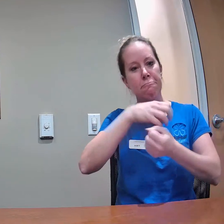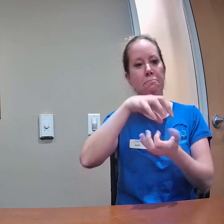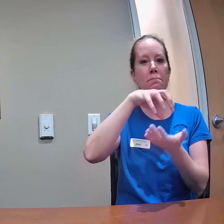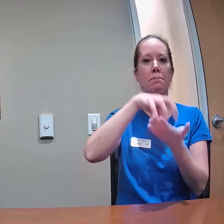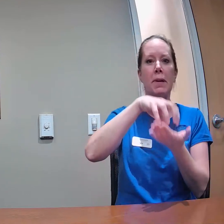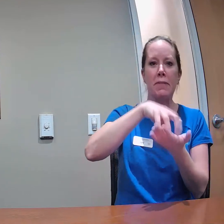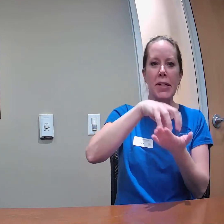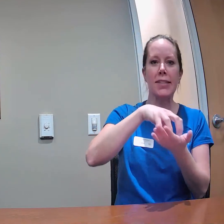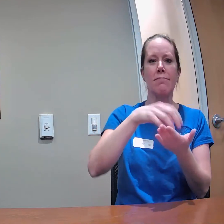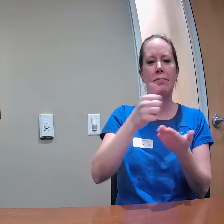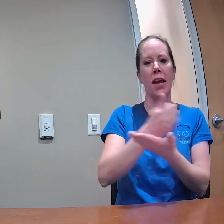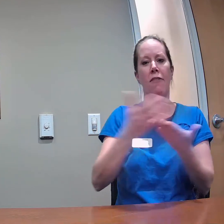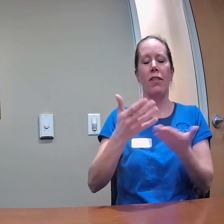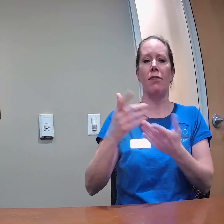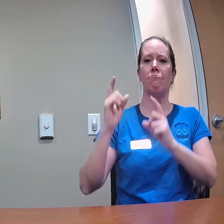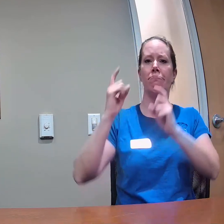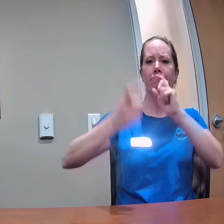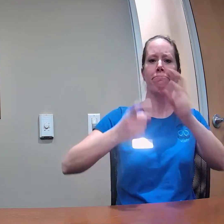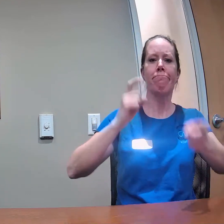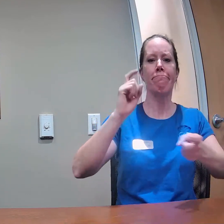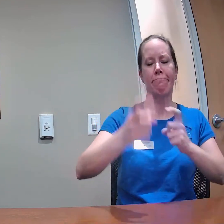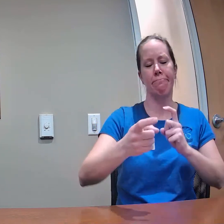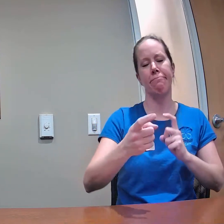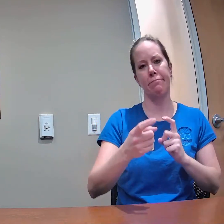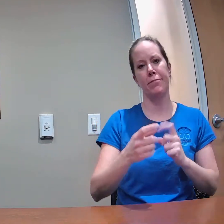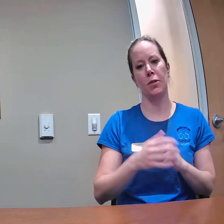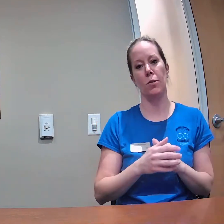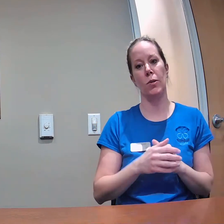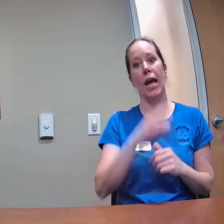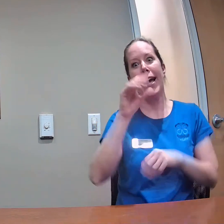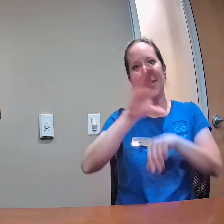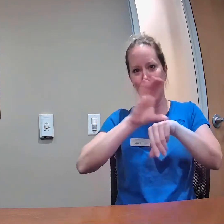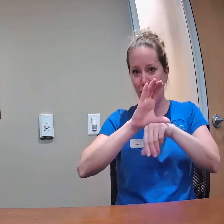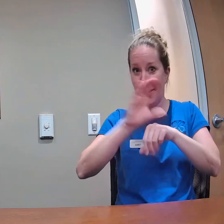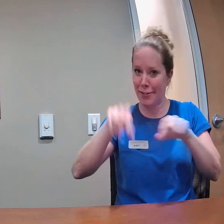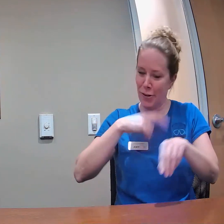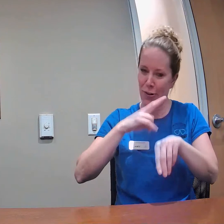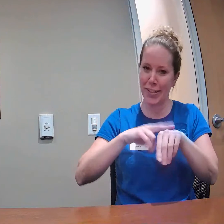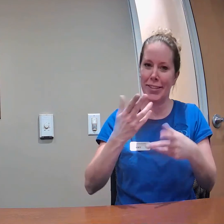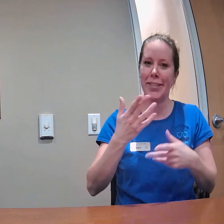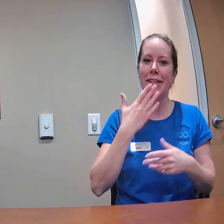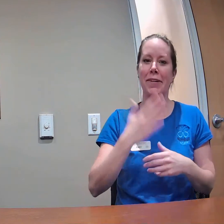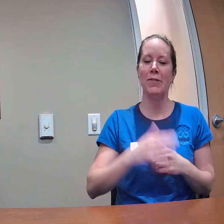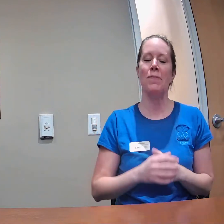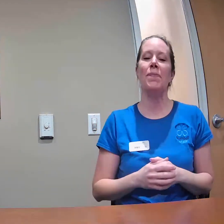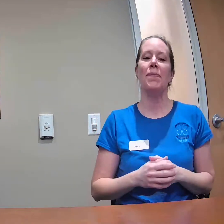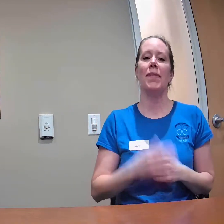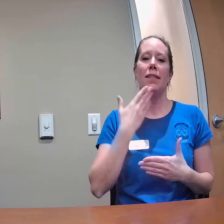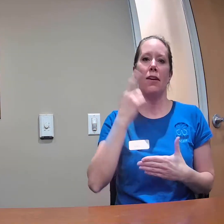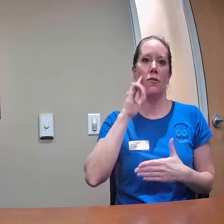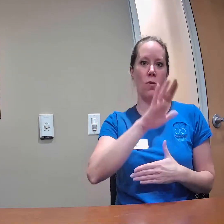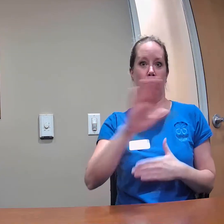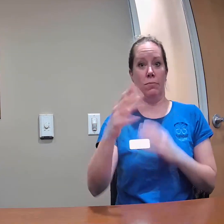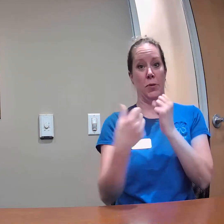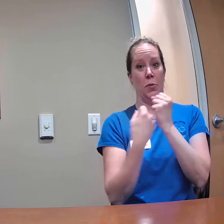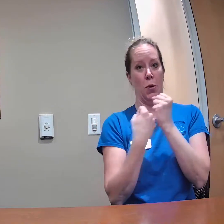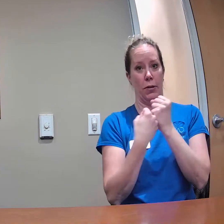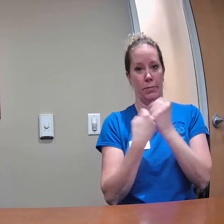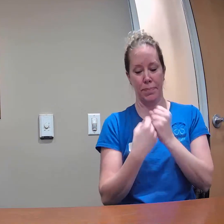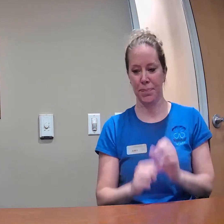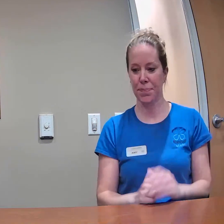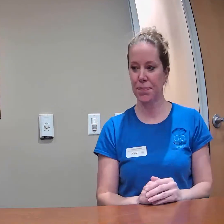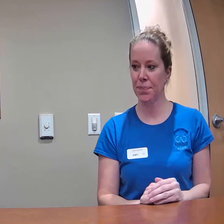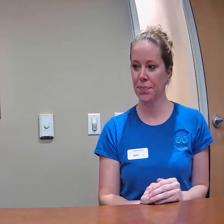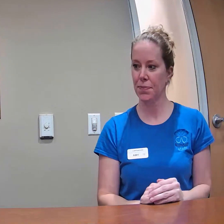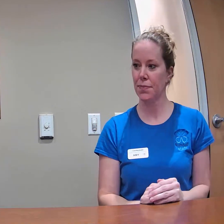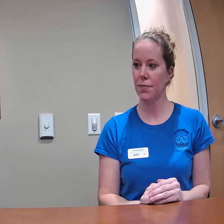and whatever it is you send our way, and the chocolate for sure. So thank you for your support. So I'm going to start